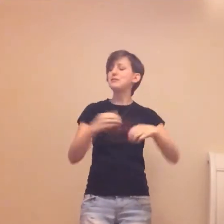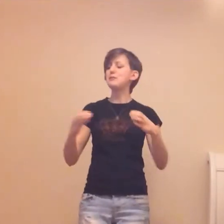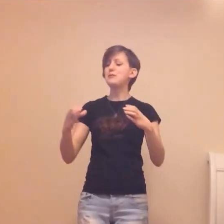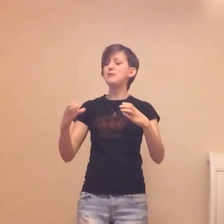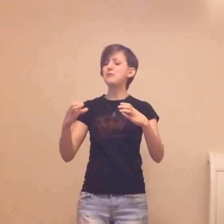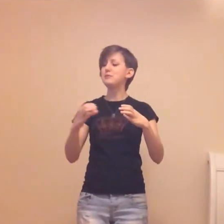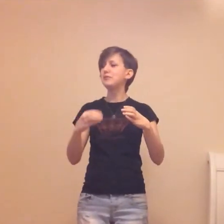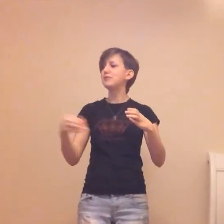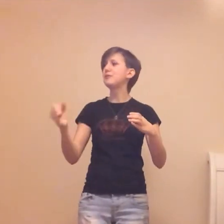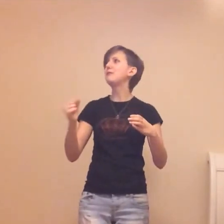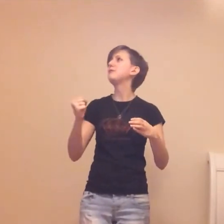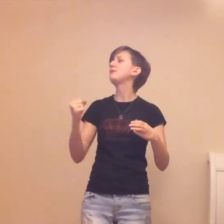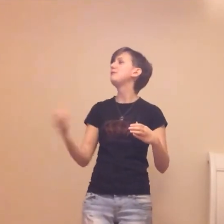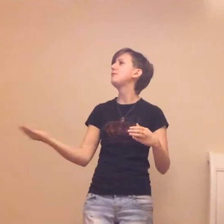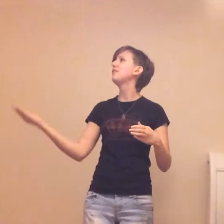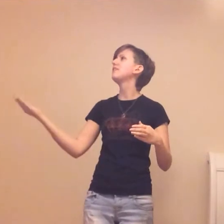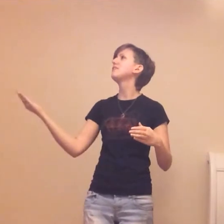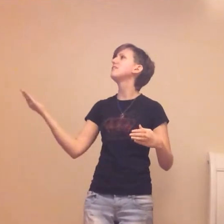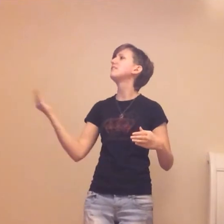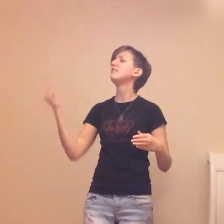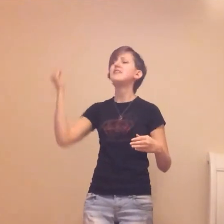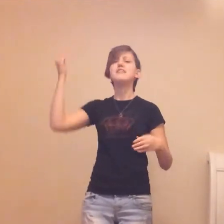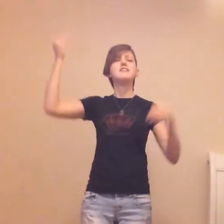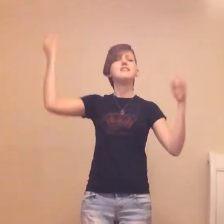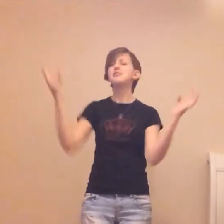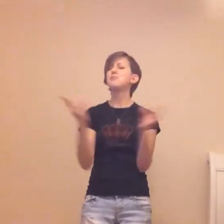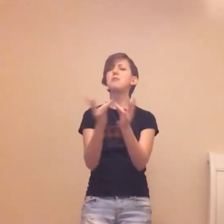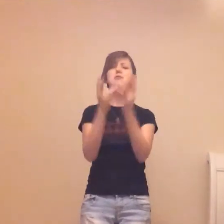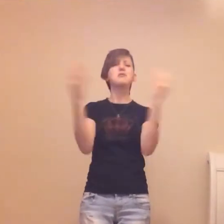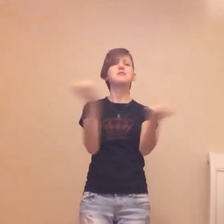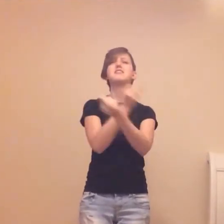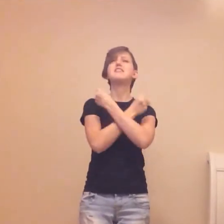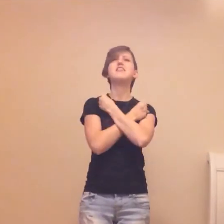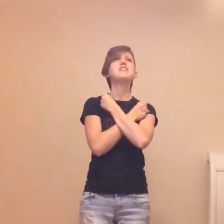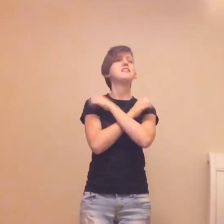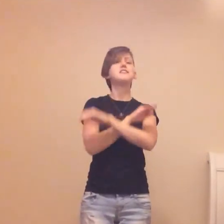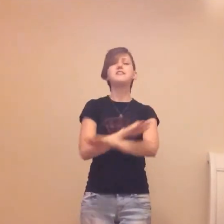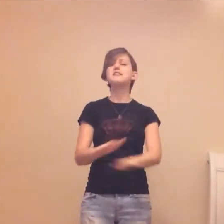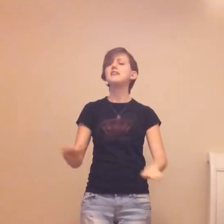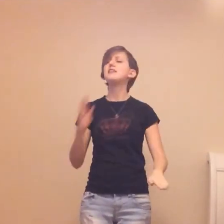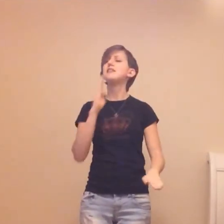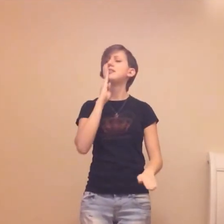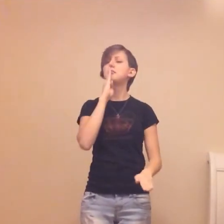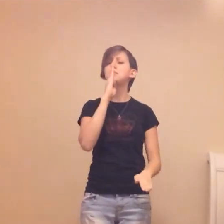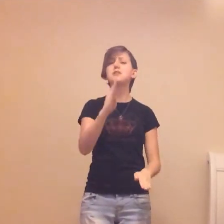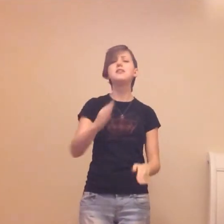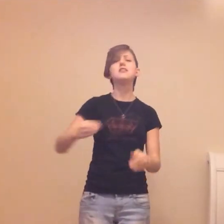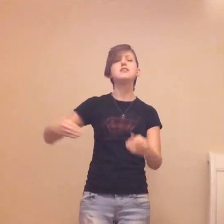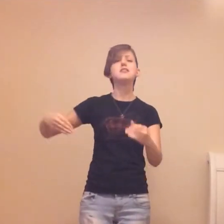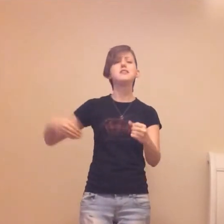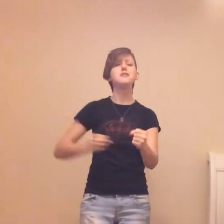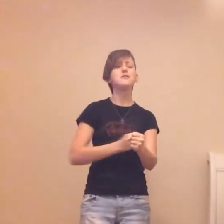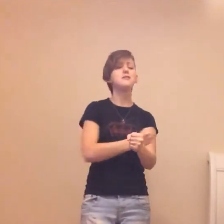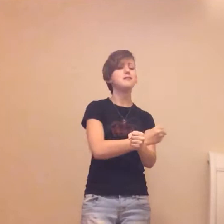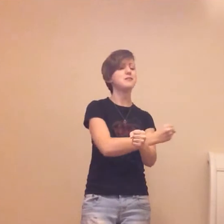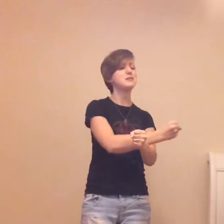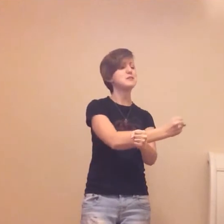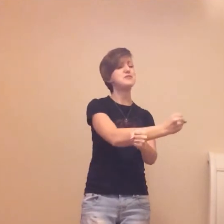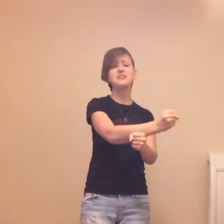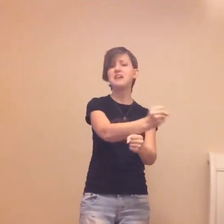the stars all the way, His perfect blood could not be overcome.